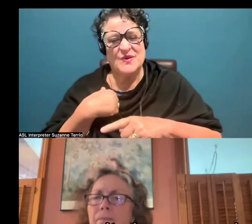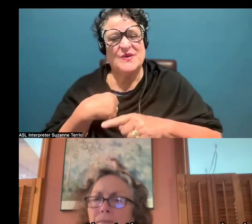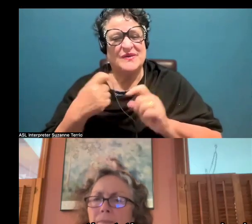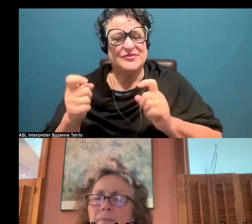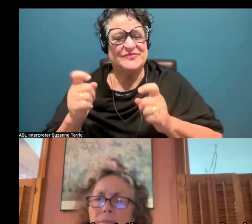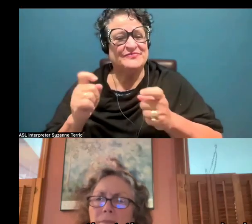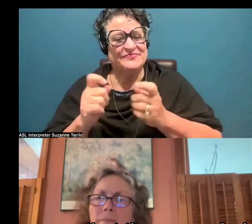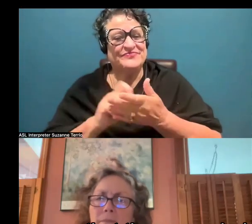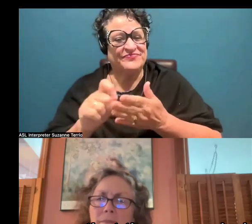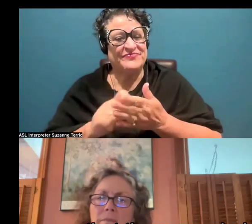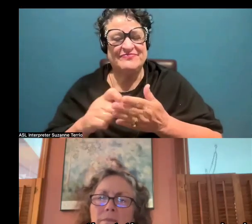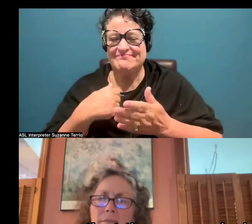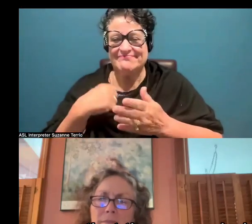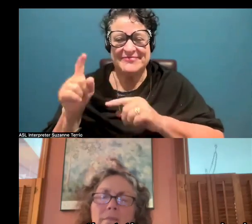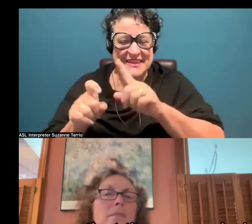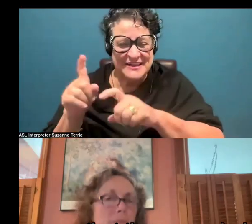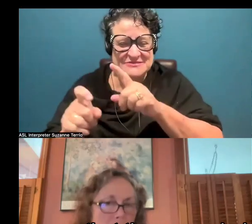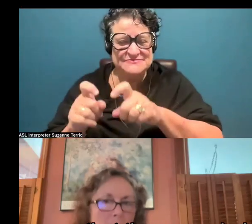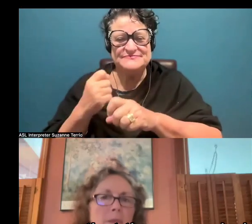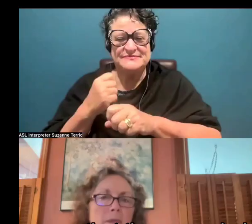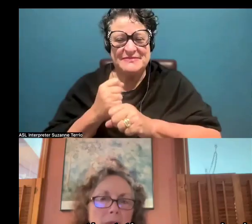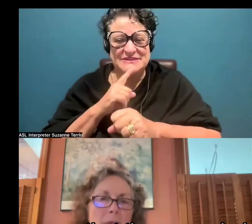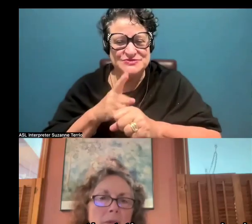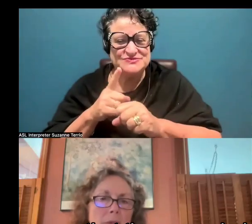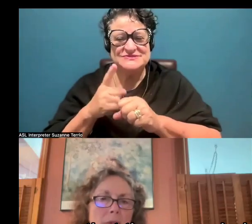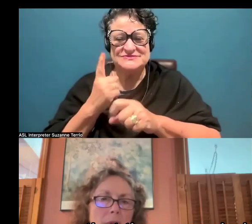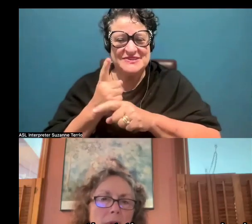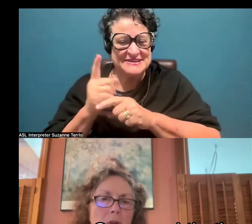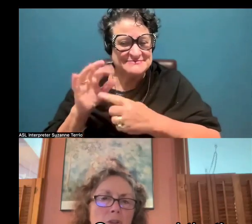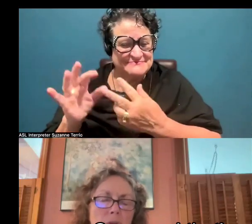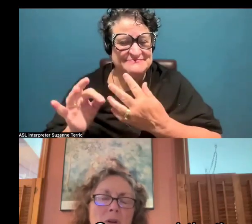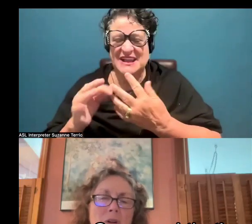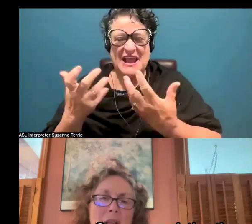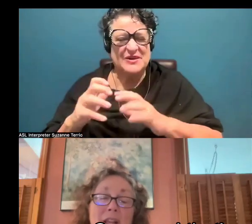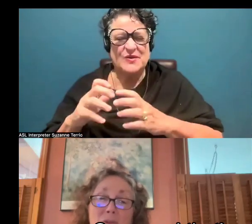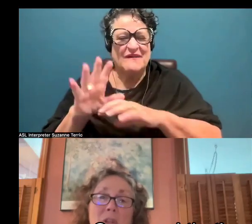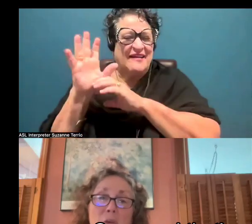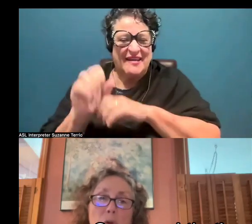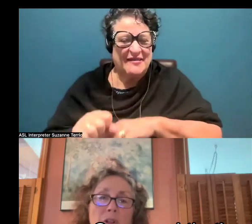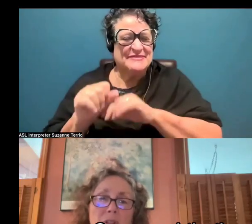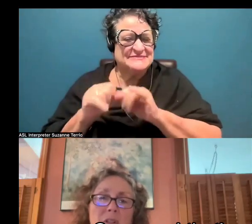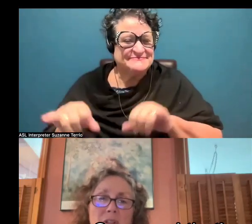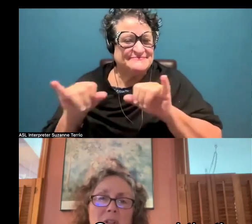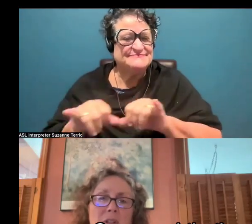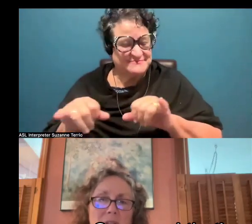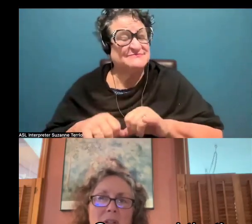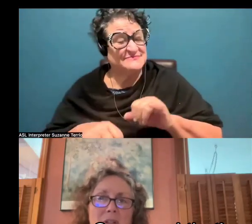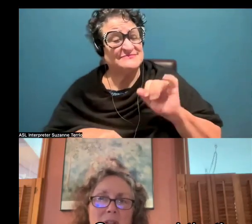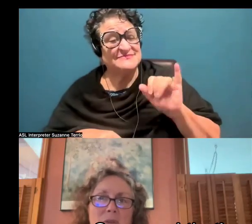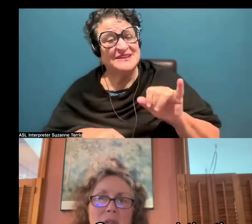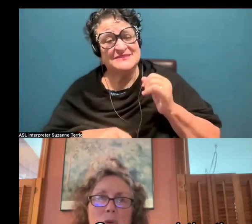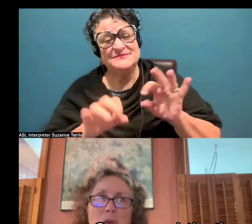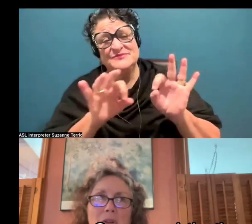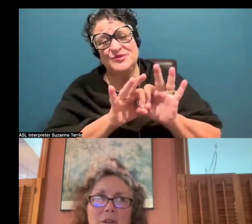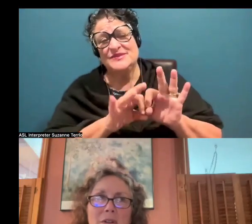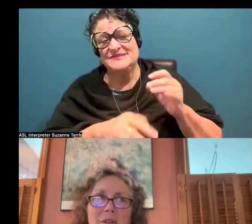and make sure that they're choices I'm making and not like habits that I'm falling into. Sure. And that's really important. Mm.